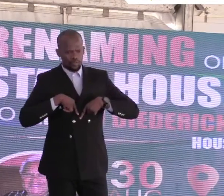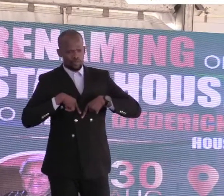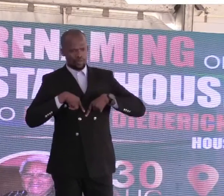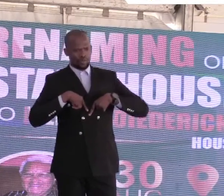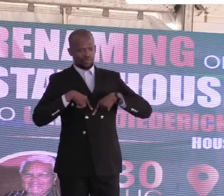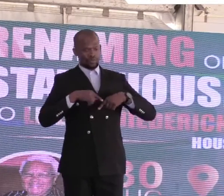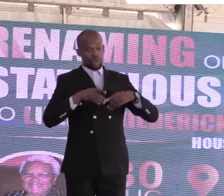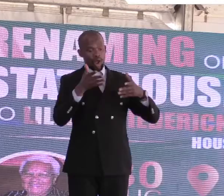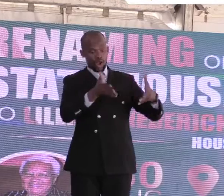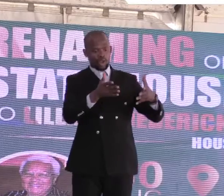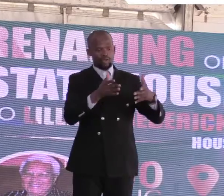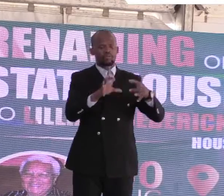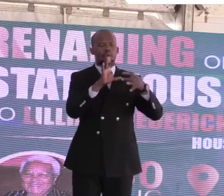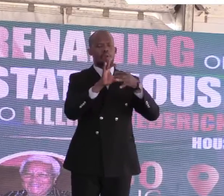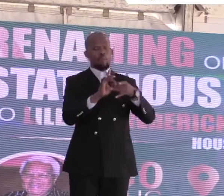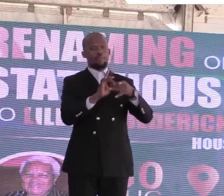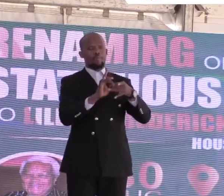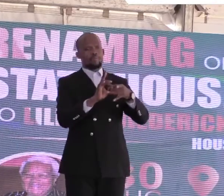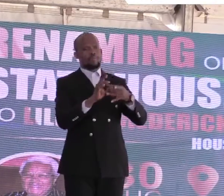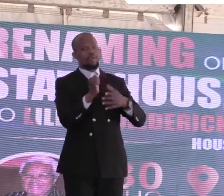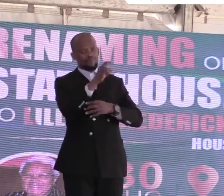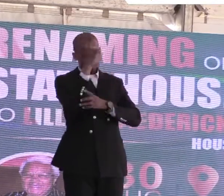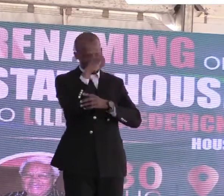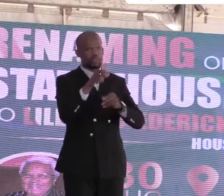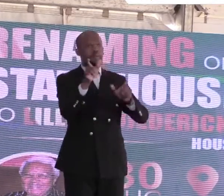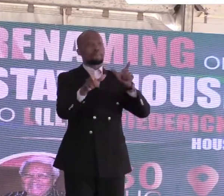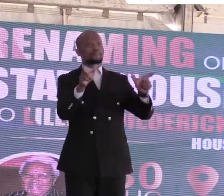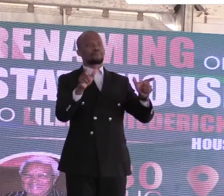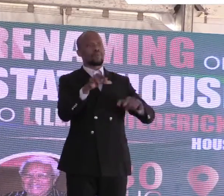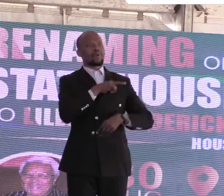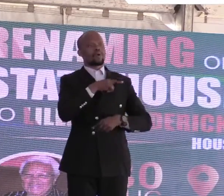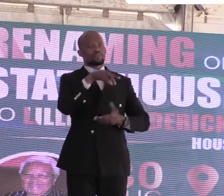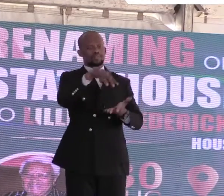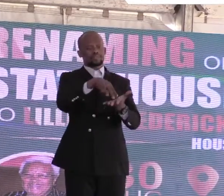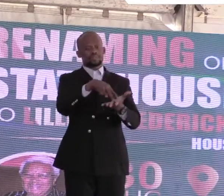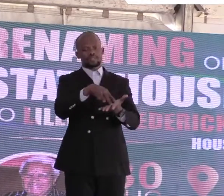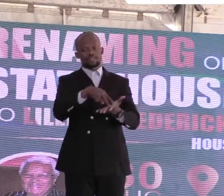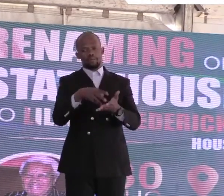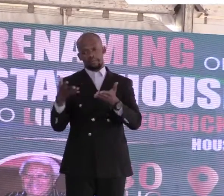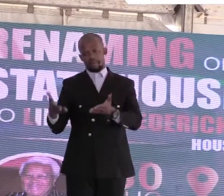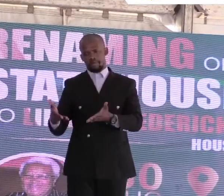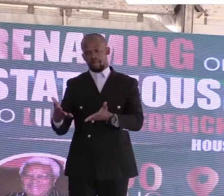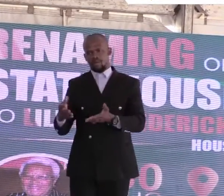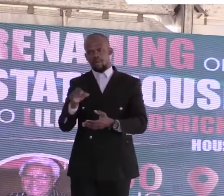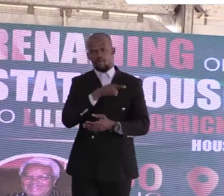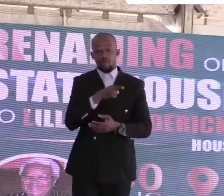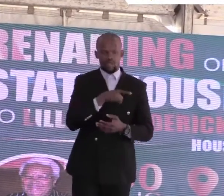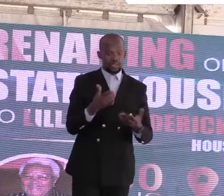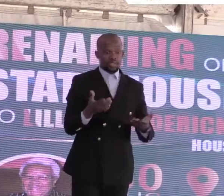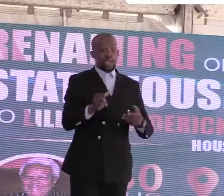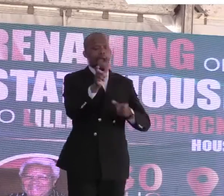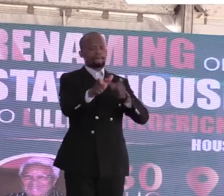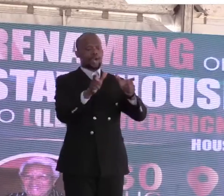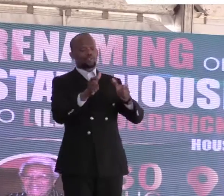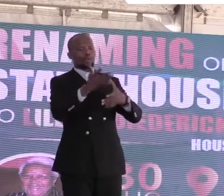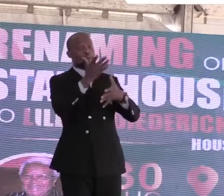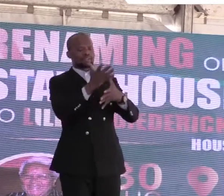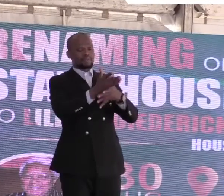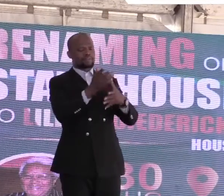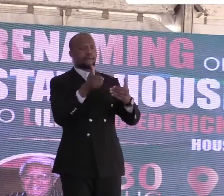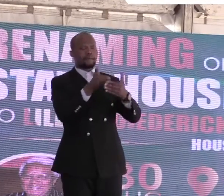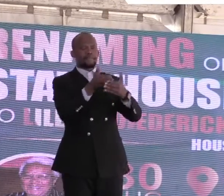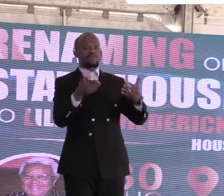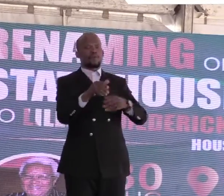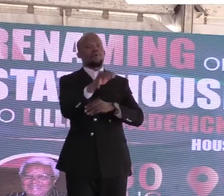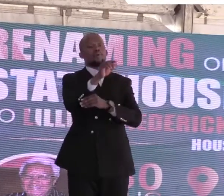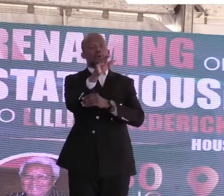in and from the home of legends, because we are standing on the shoulders of giants, such as Mama Lillian